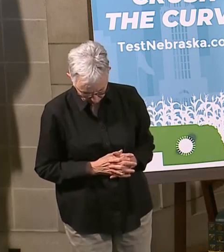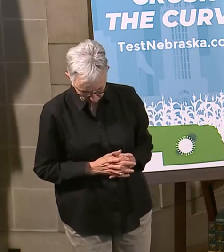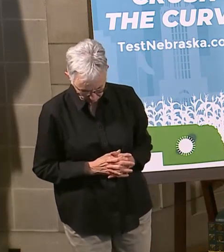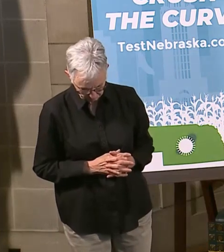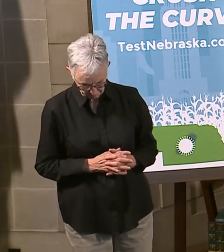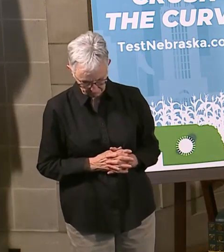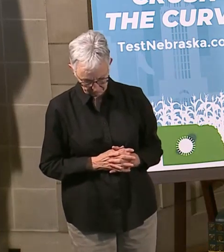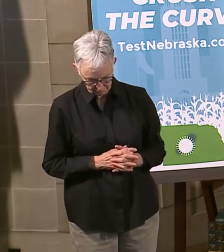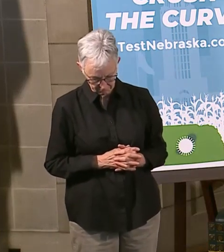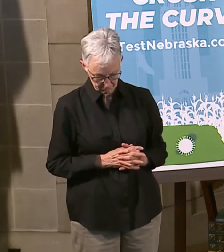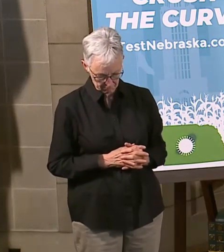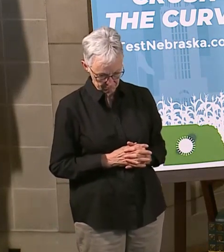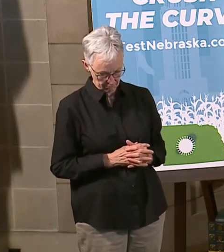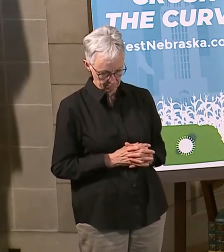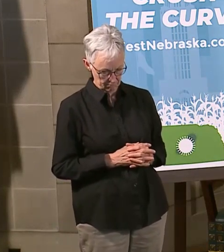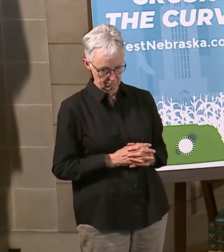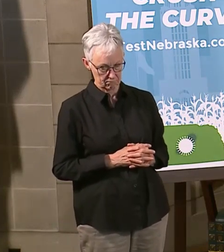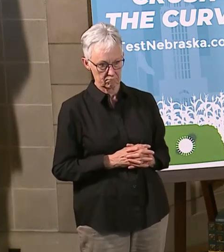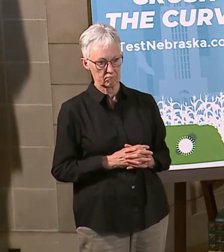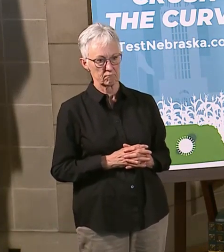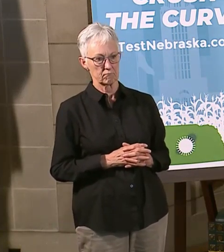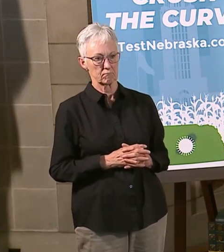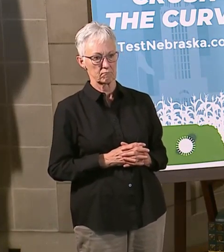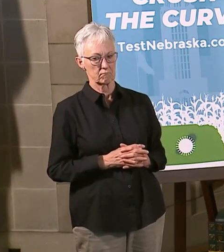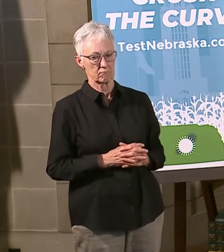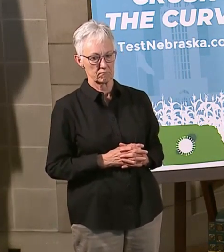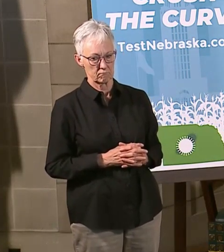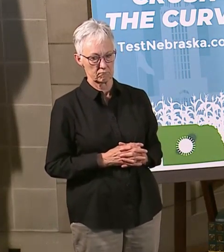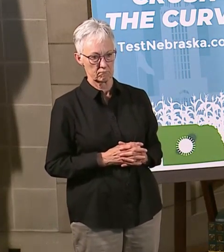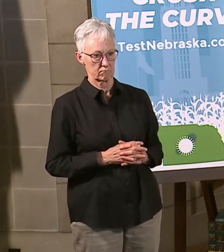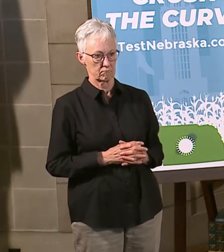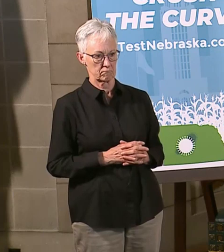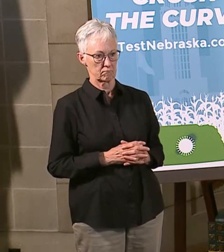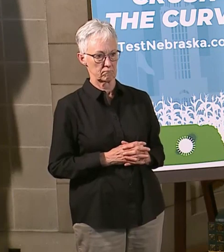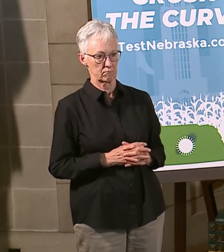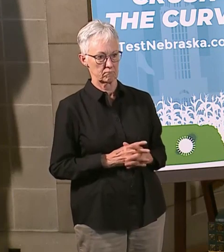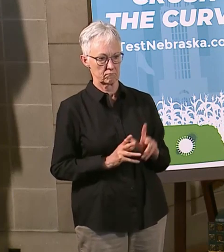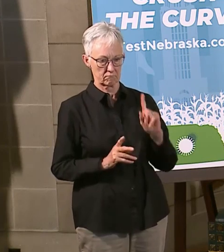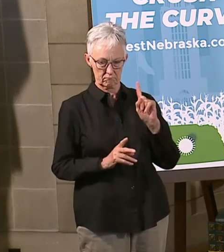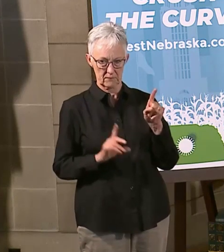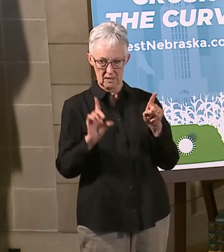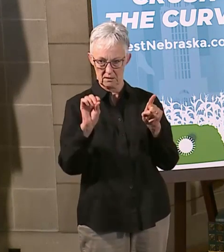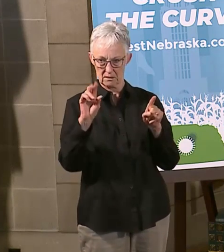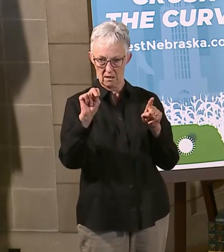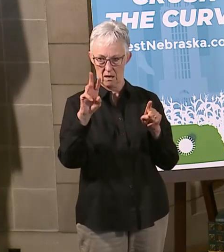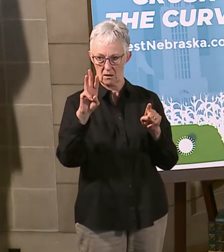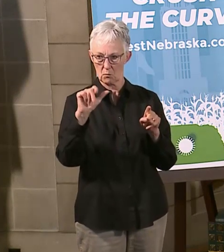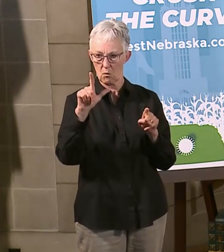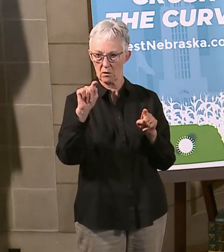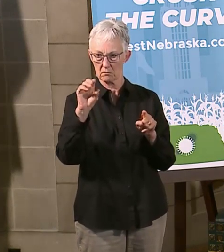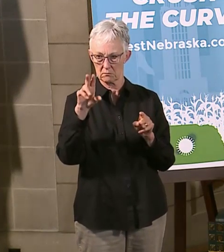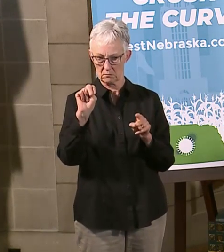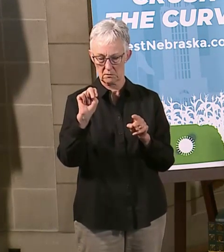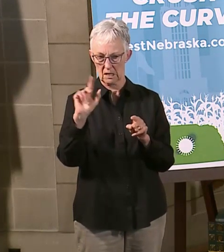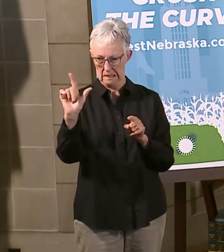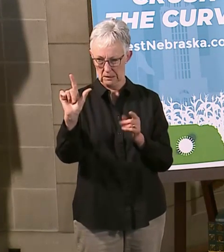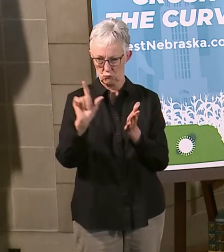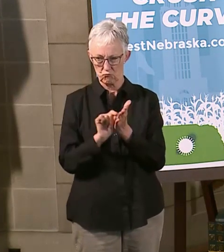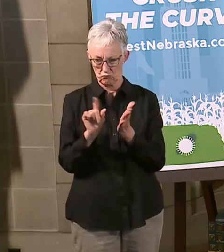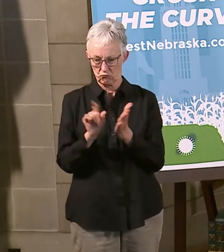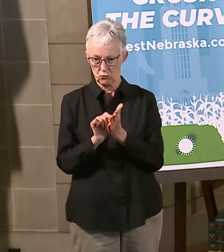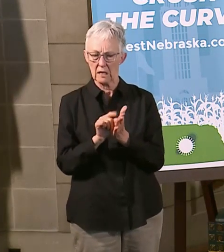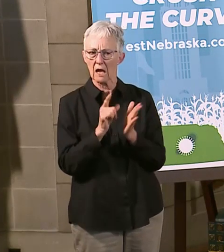apply your standard of 6 feet separation to their production lines to protect their workers? So Don Walton, the Journal Star, asked, do I think that